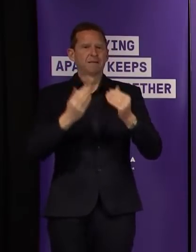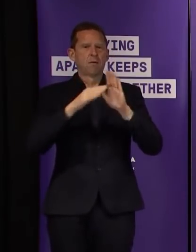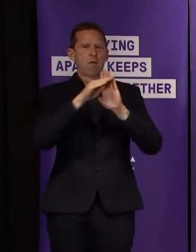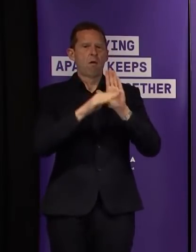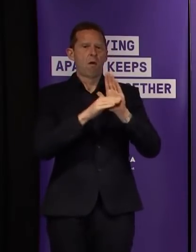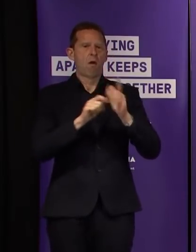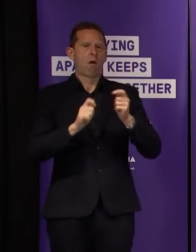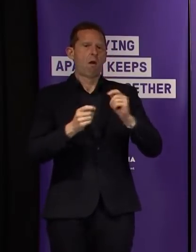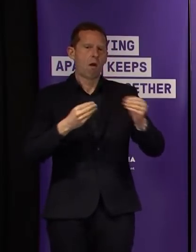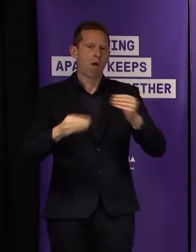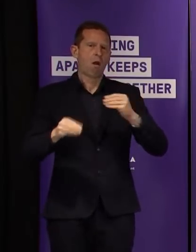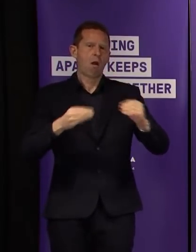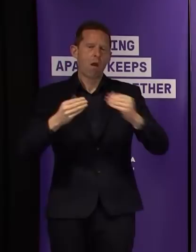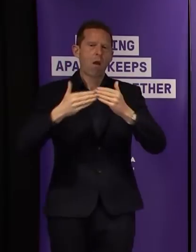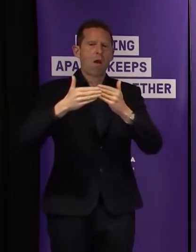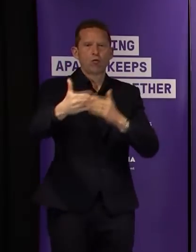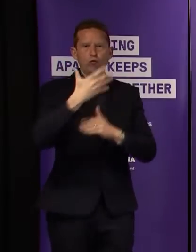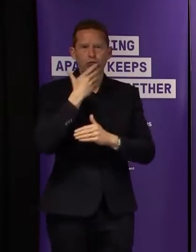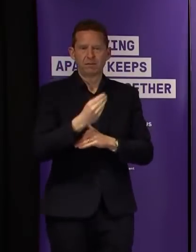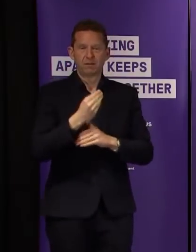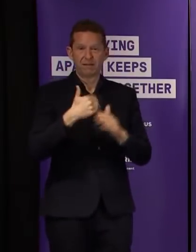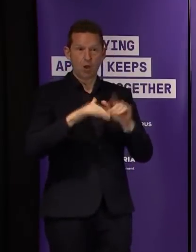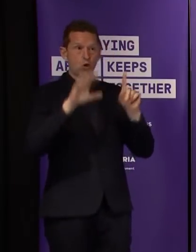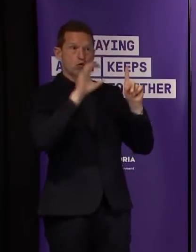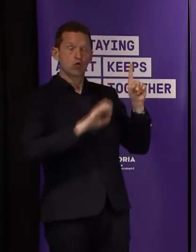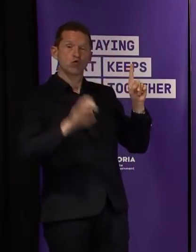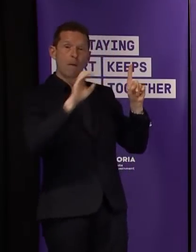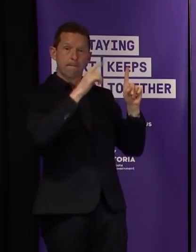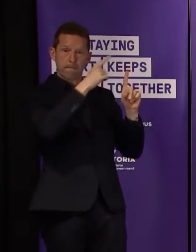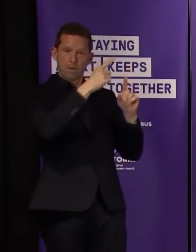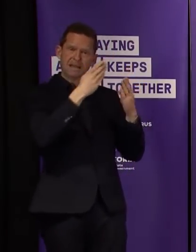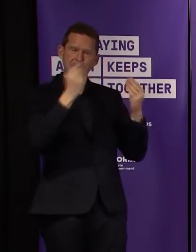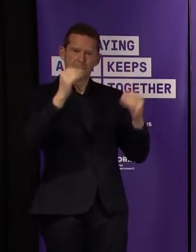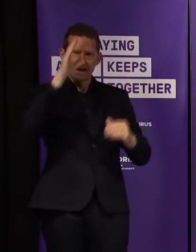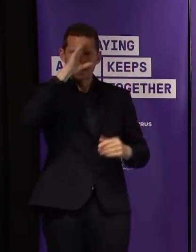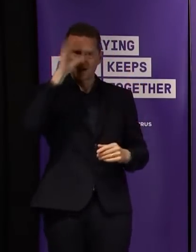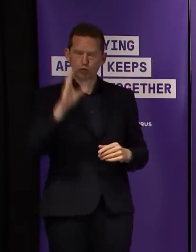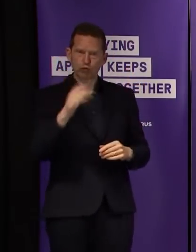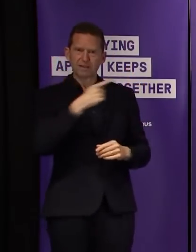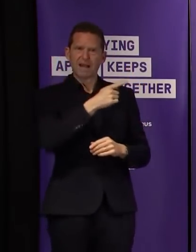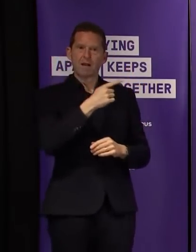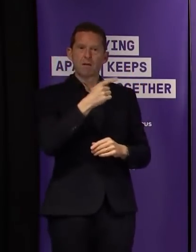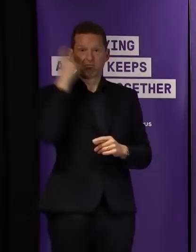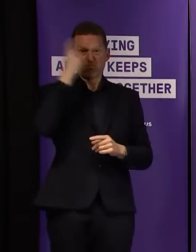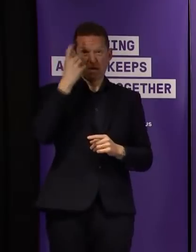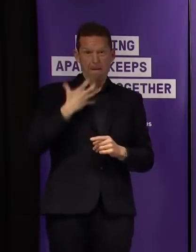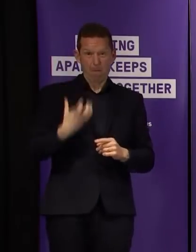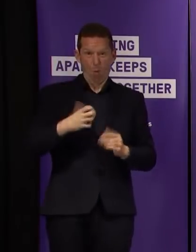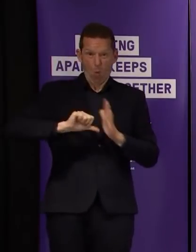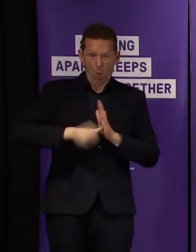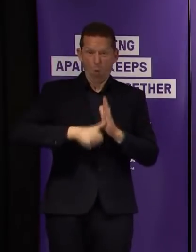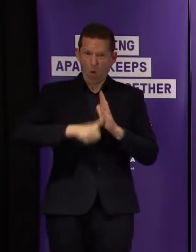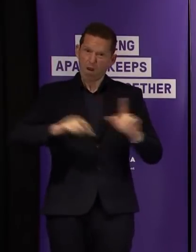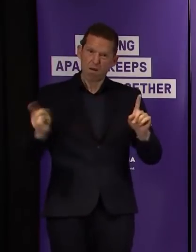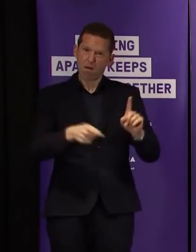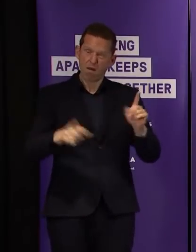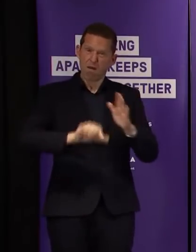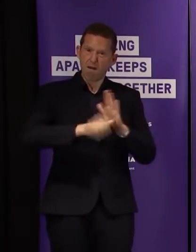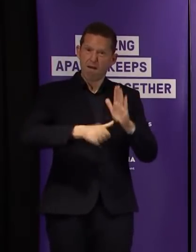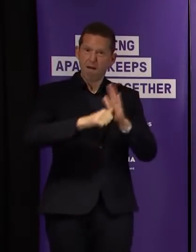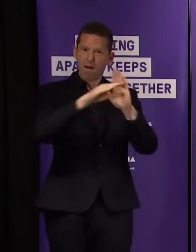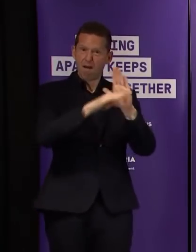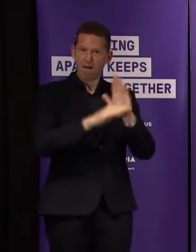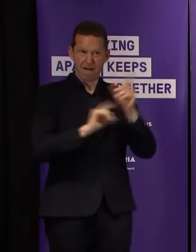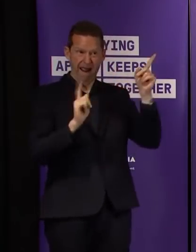year. There are countries in Europe now that are making choices about a stricter and stricter lockdown, and they'll probably be